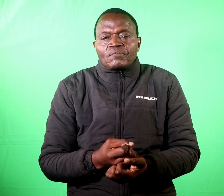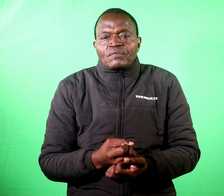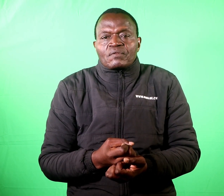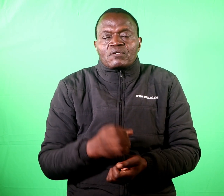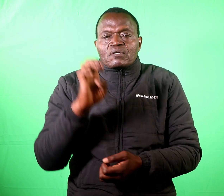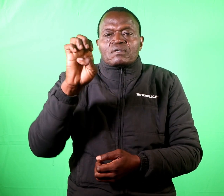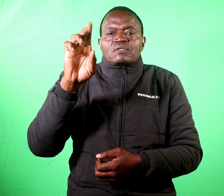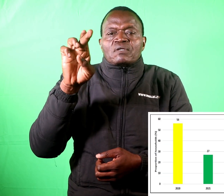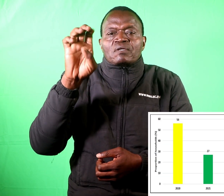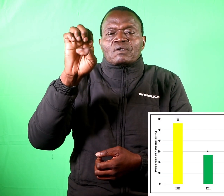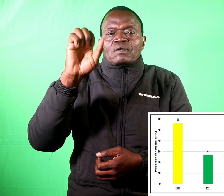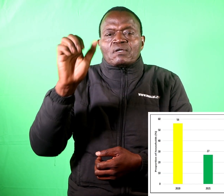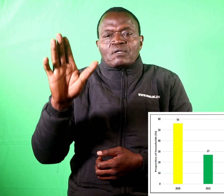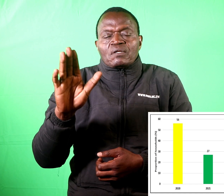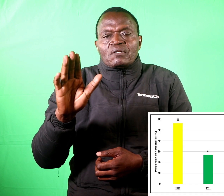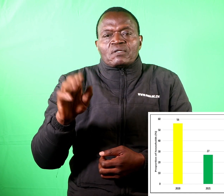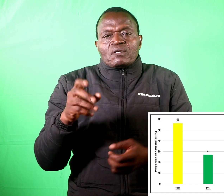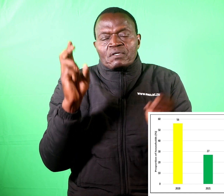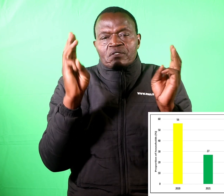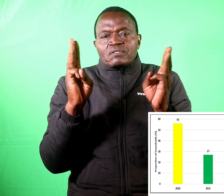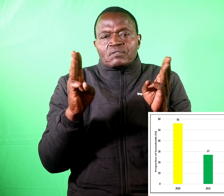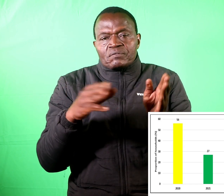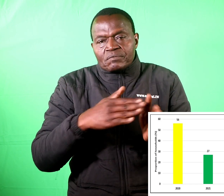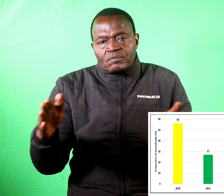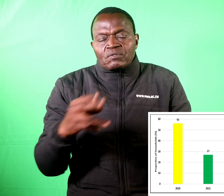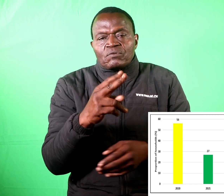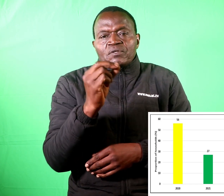Cereal insecurity trends 2020 to 2023.